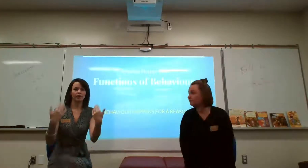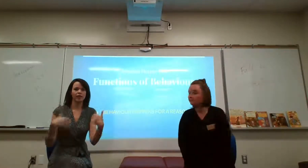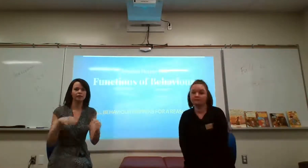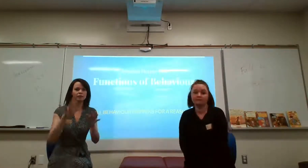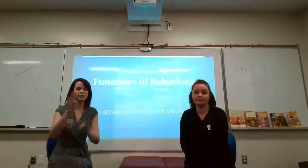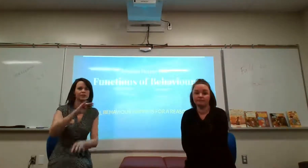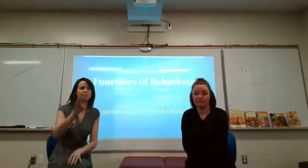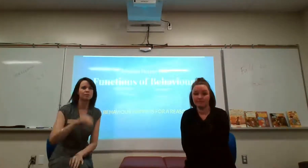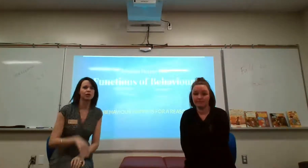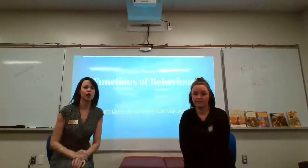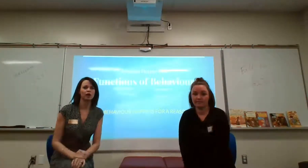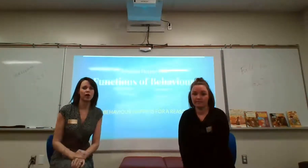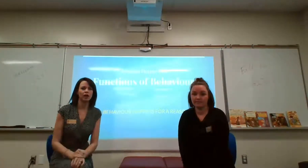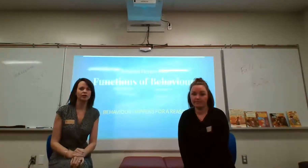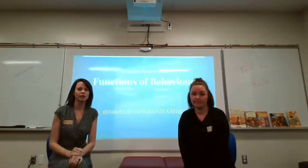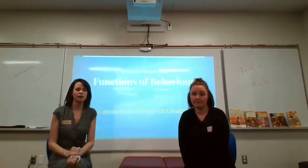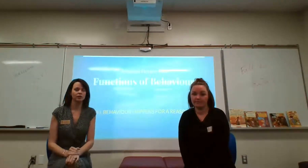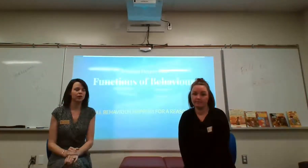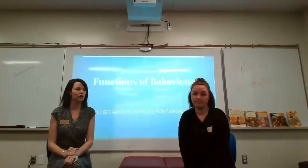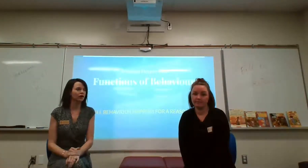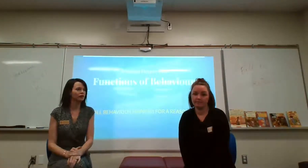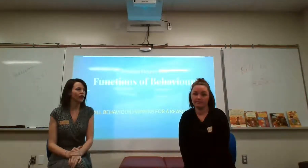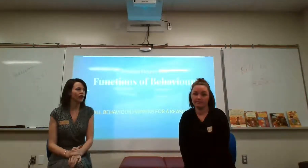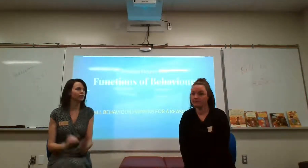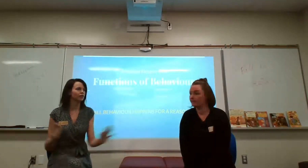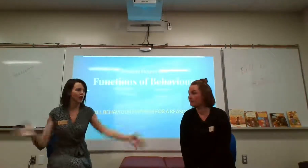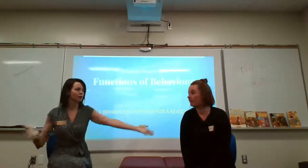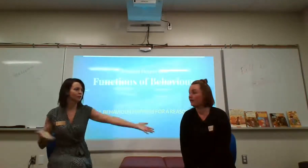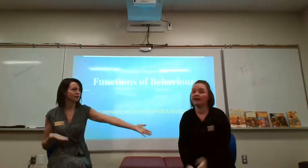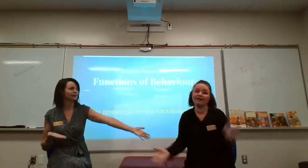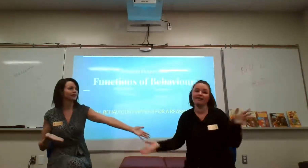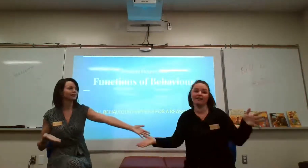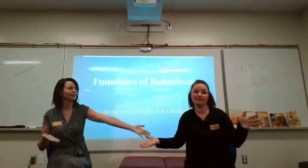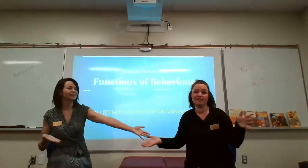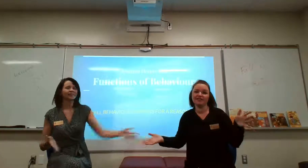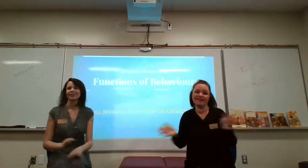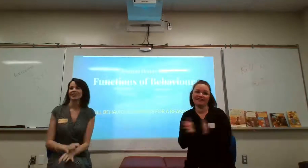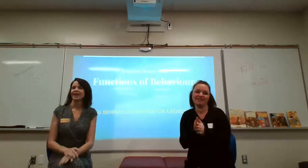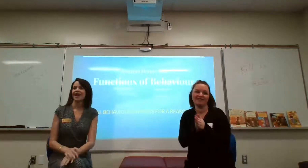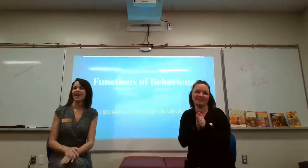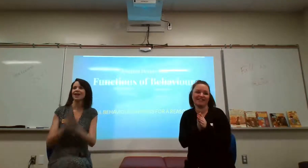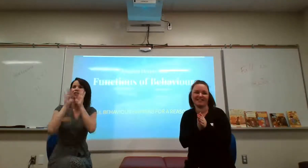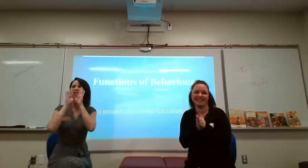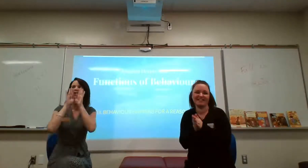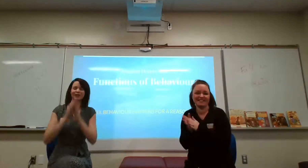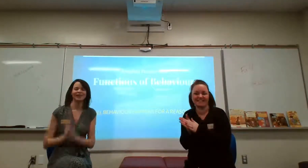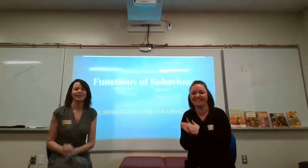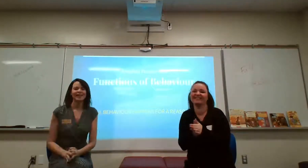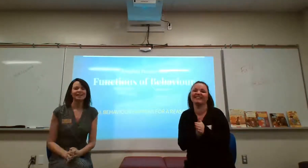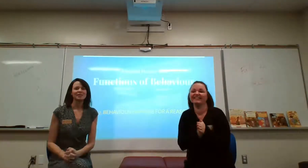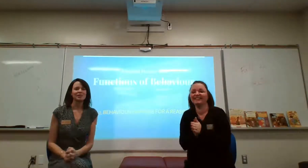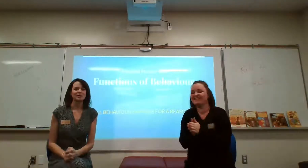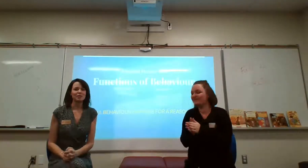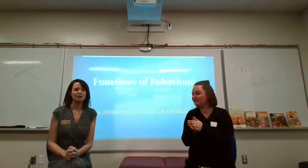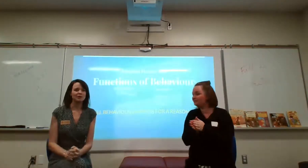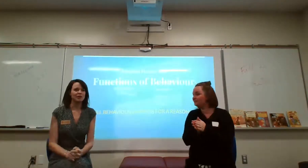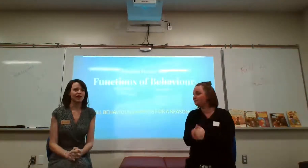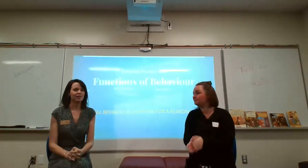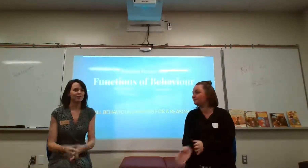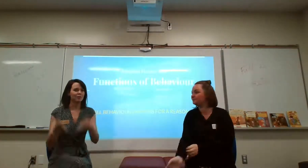us. We see people logging on, so that's great. We are live from Our Lady of Victory. Thank you for hosting us. So the best will ever open your